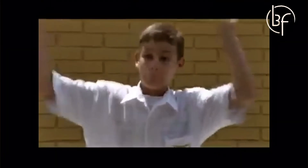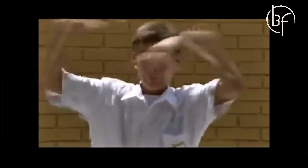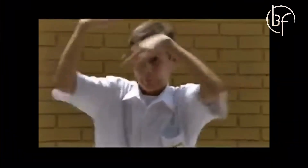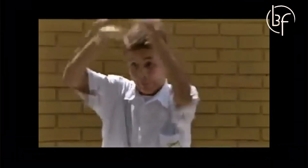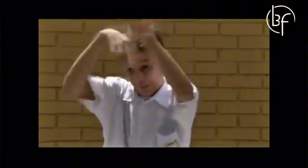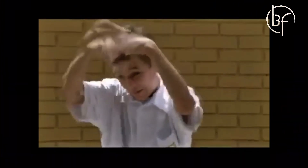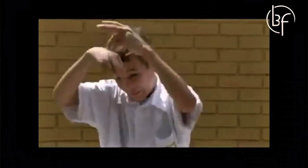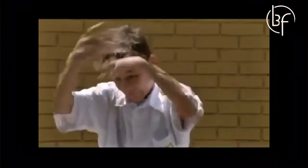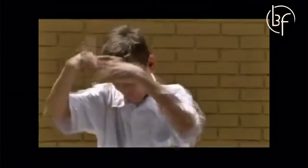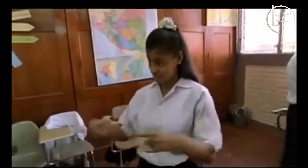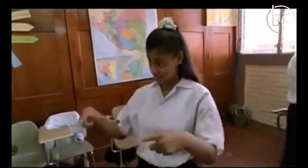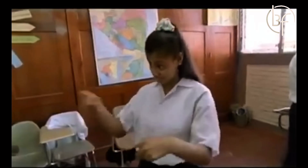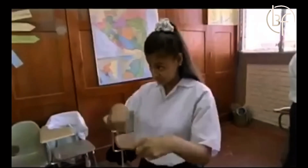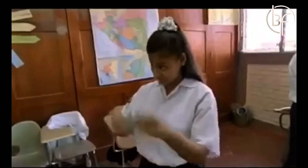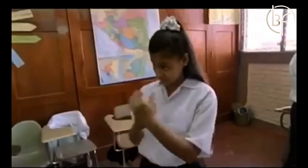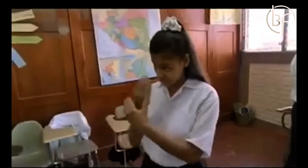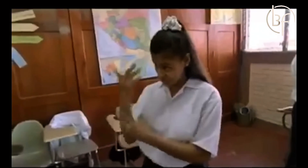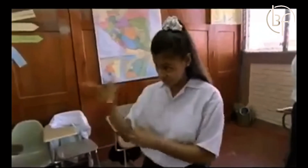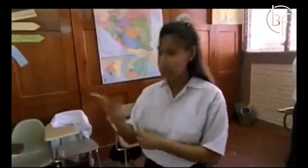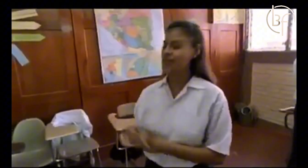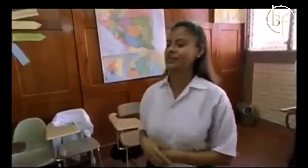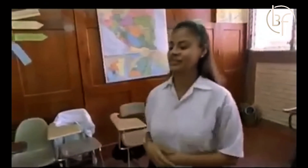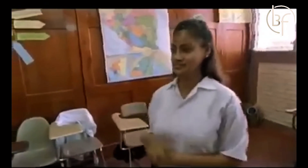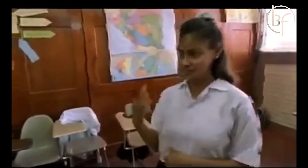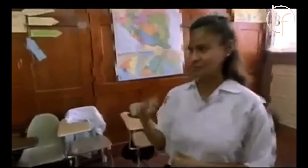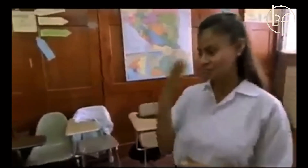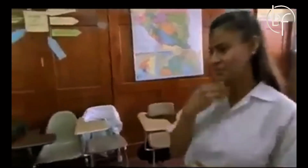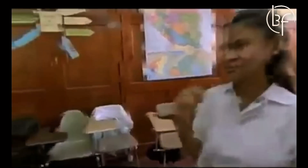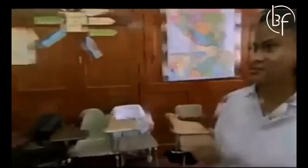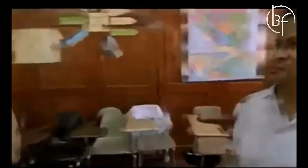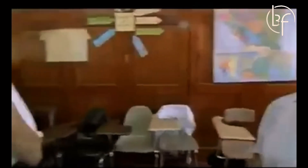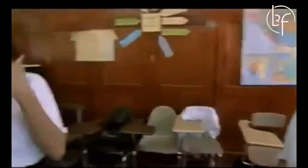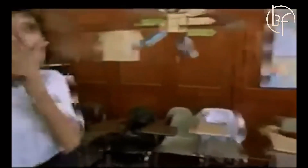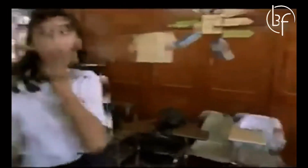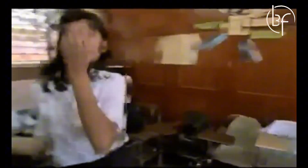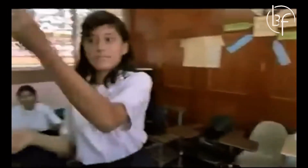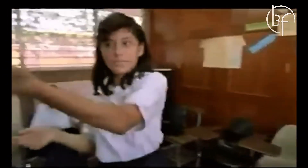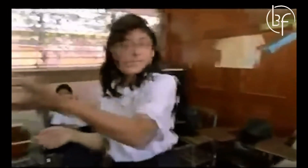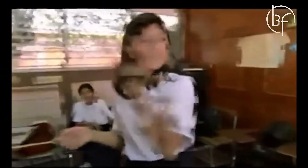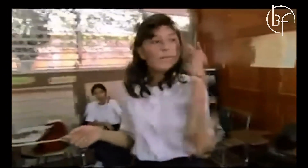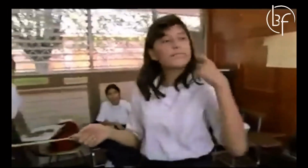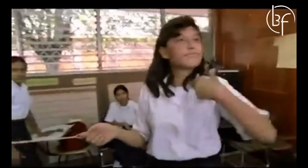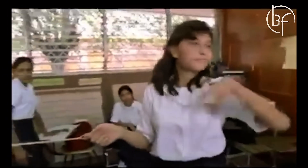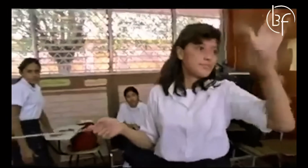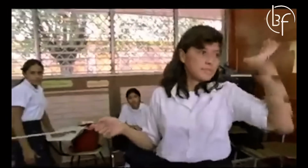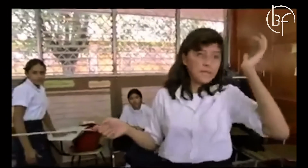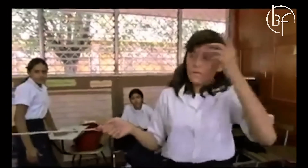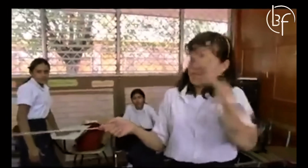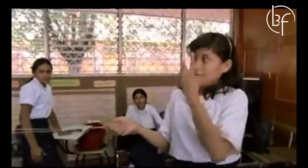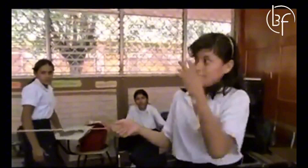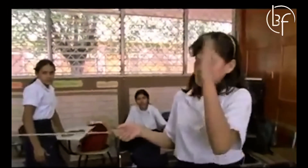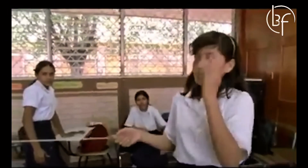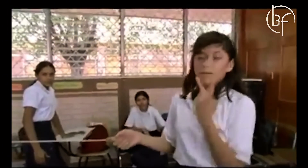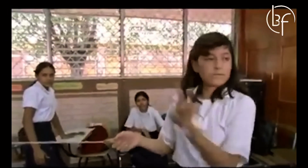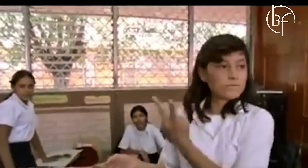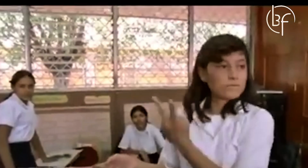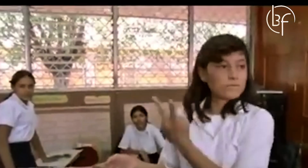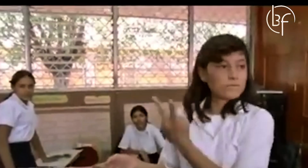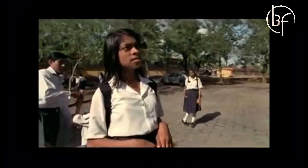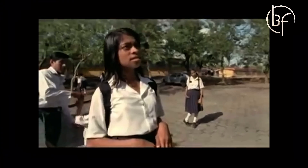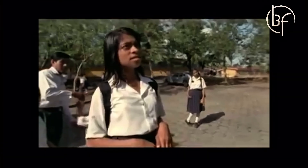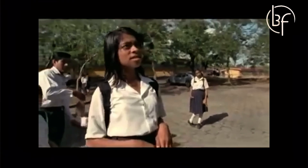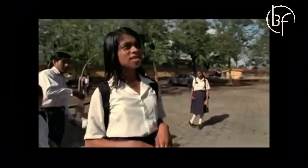human. Language needs company. Language needs a community. Language needs some sort of a